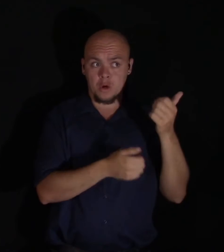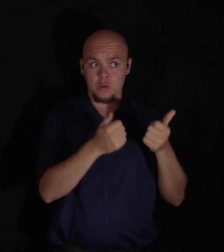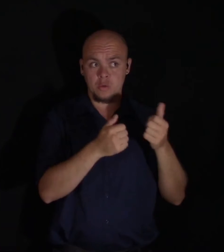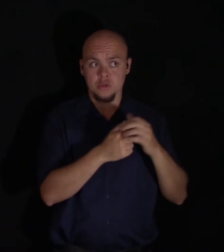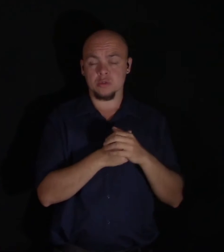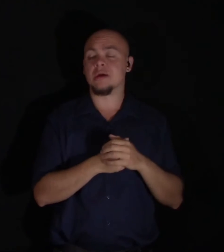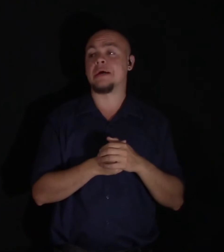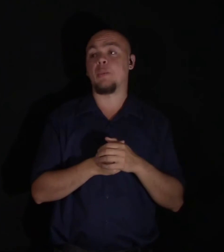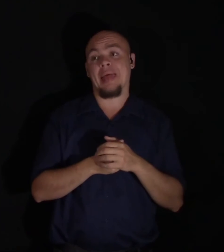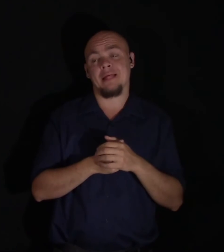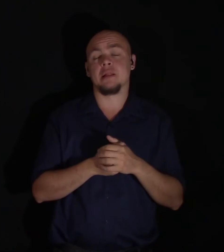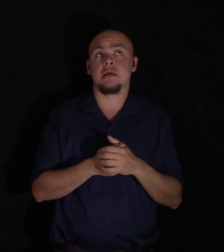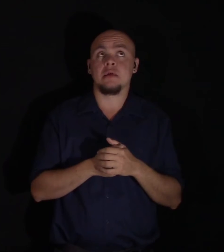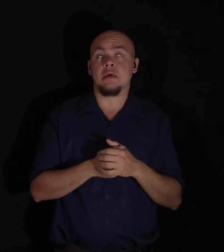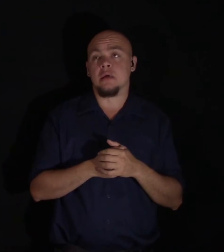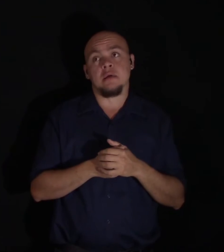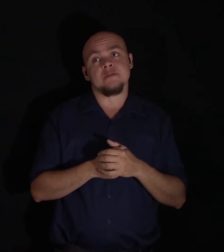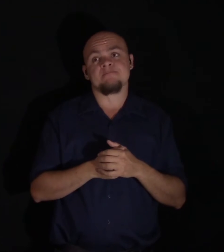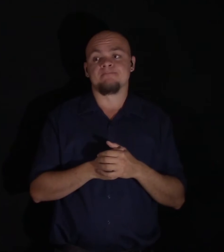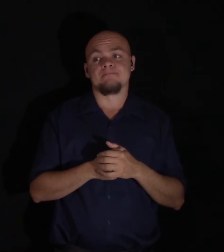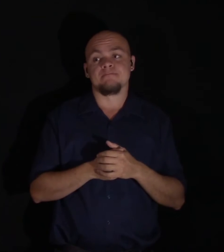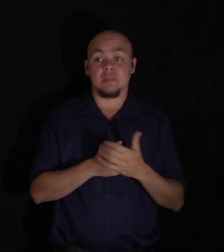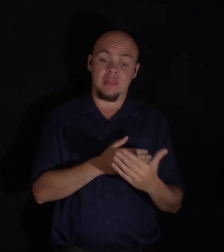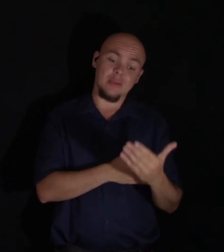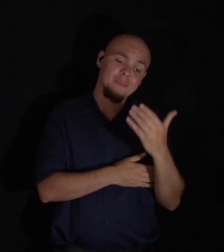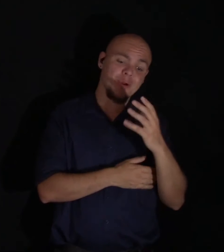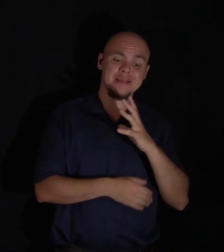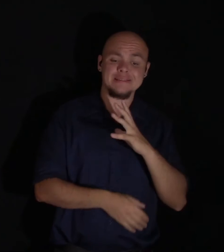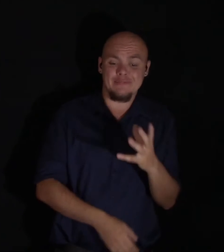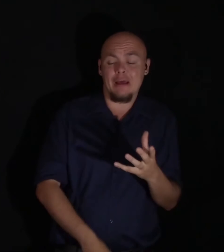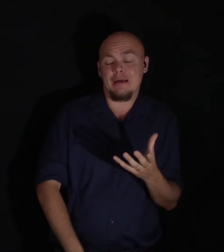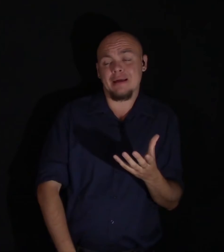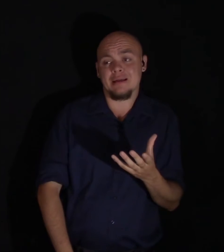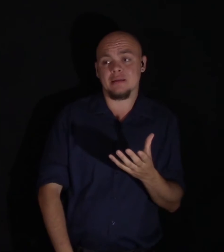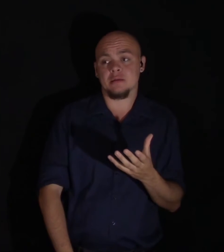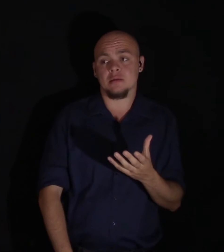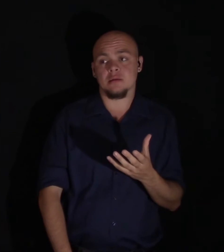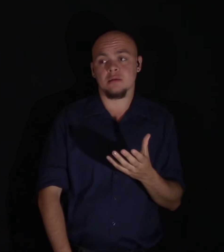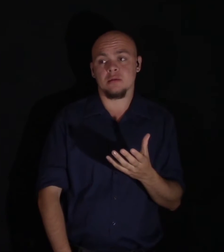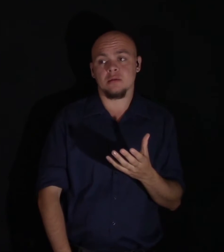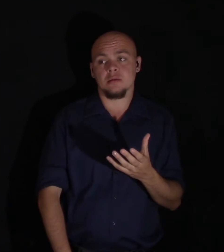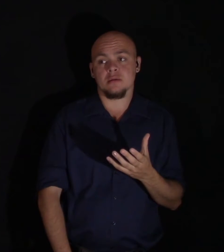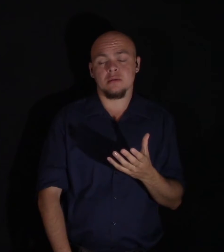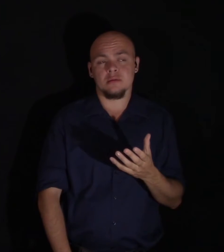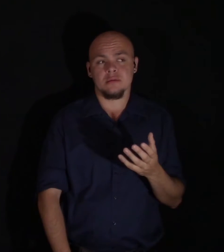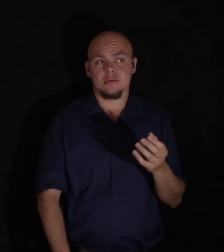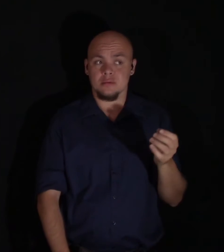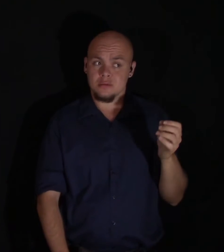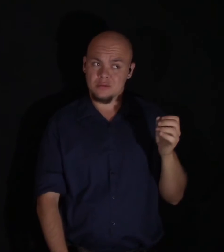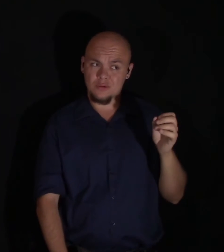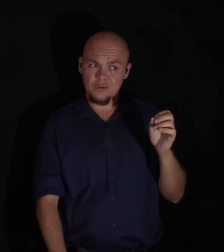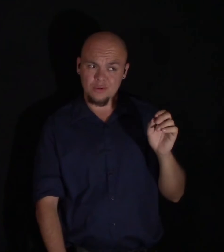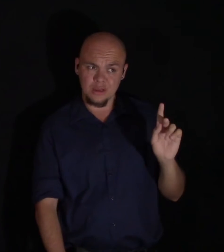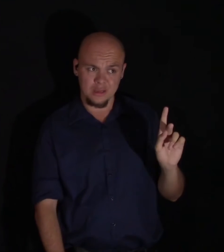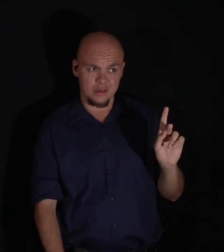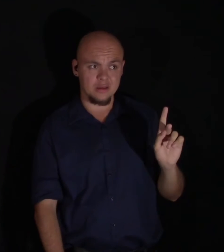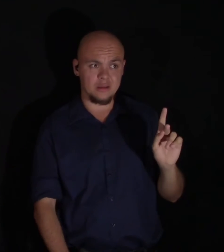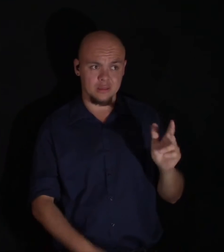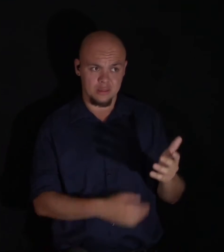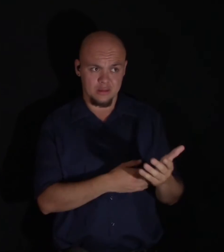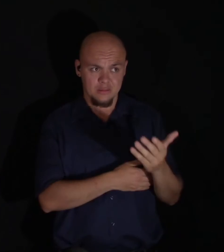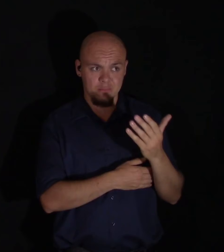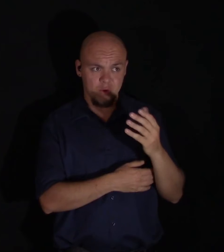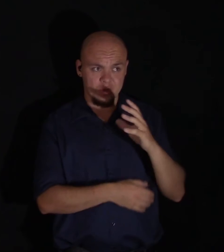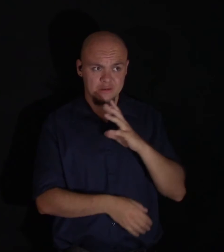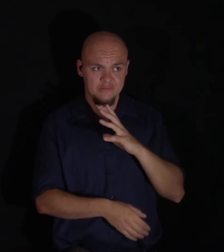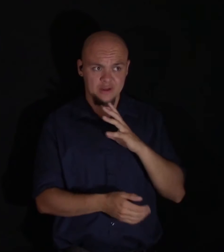he goes, "Well, the morning's fine, Doc." And I said, "Okay. Morning is fine,